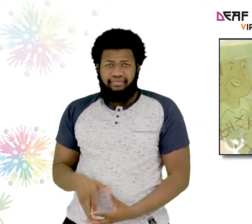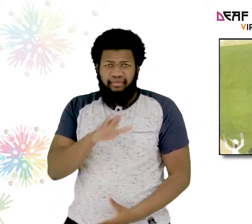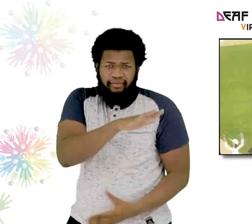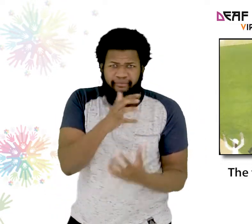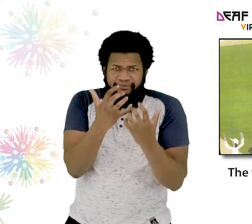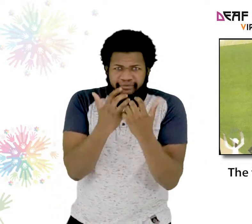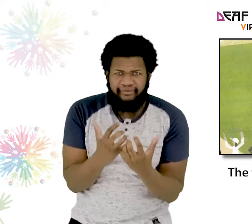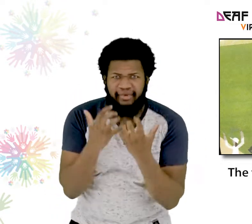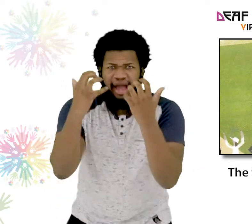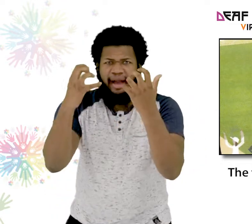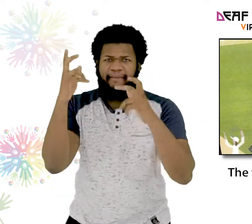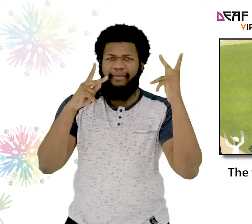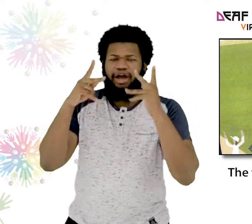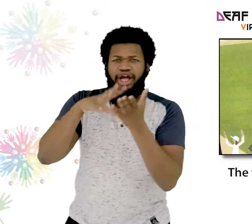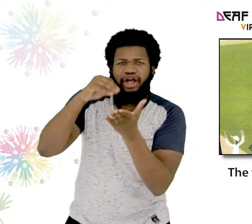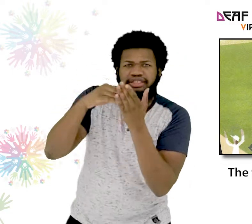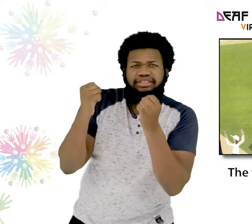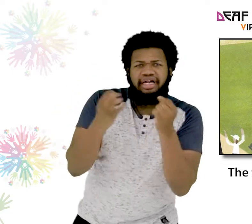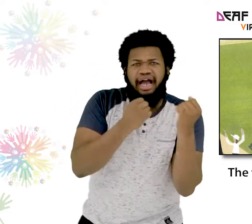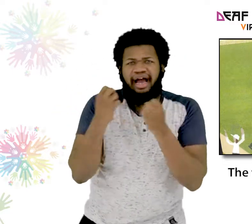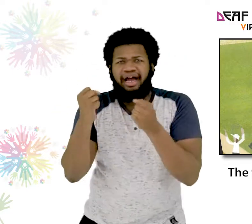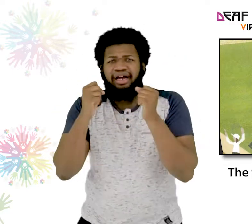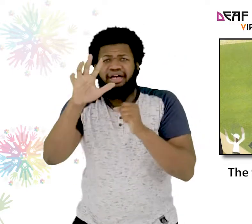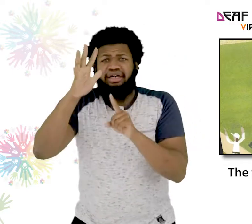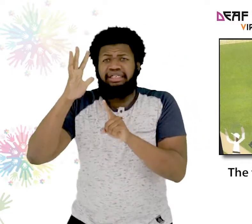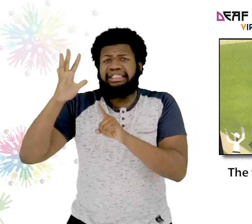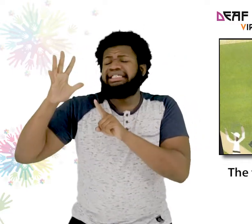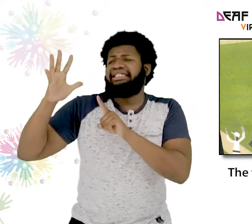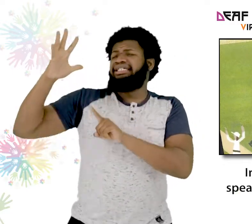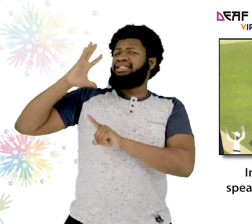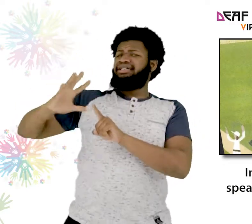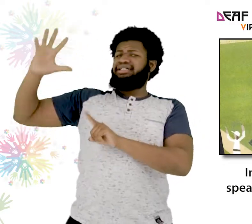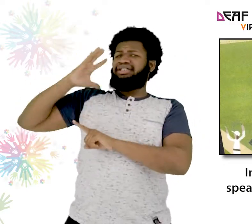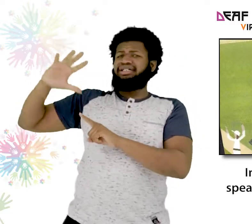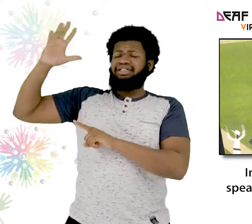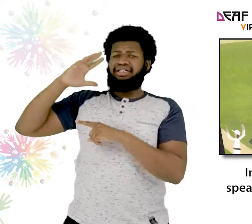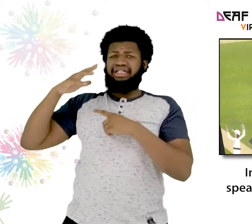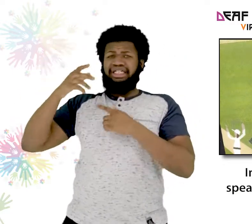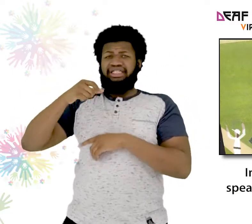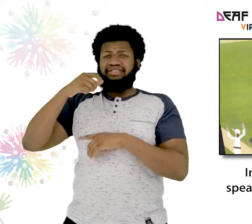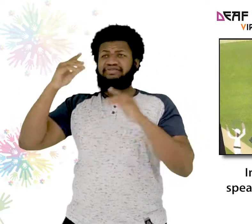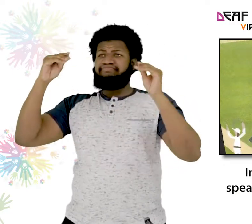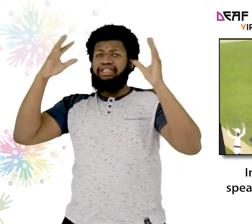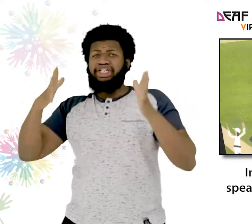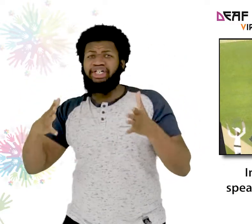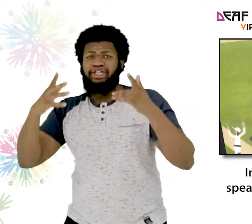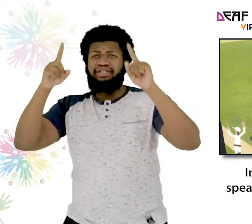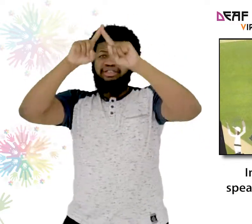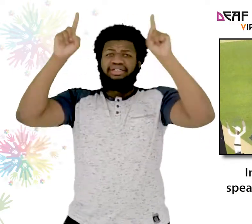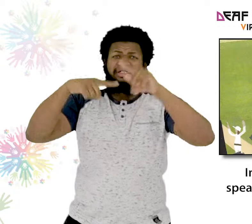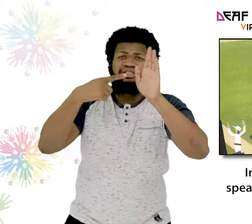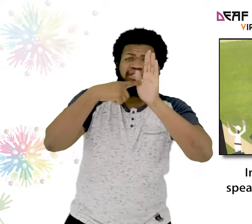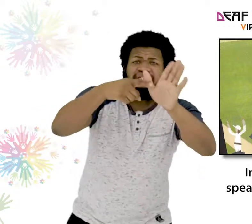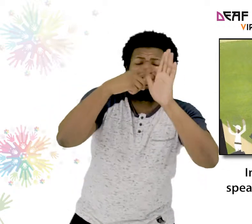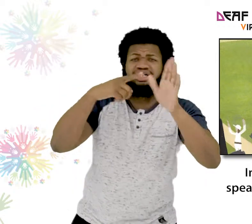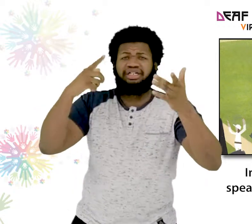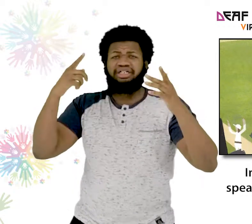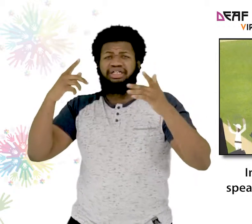They The fans enjoyed learning signs, too. In those days, before speakers and giant screens.